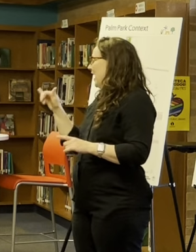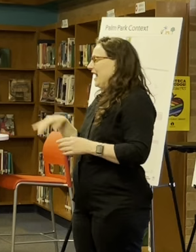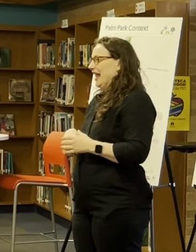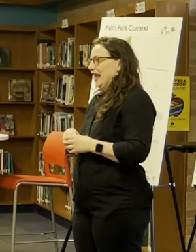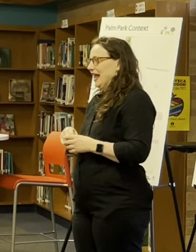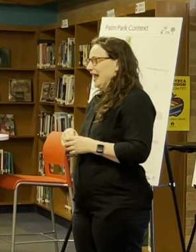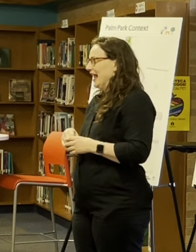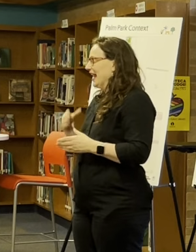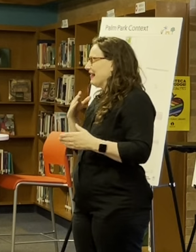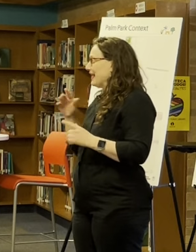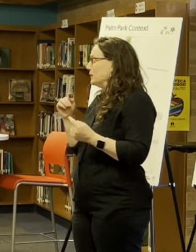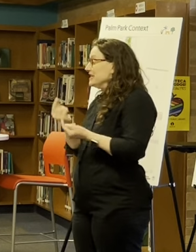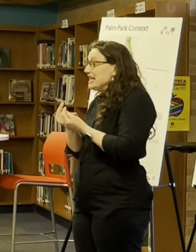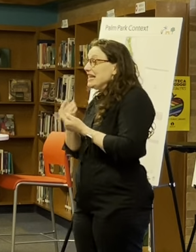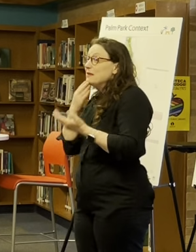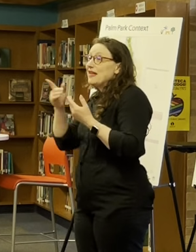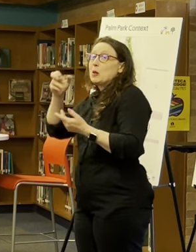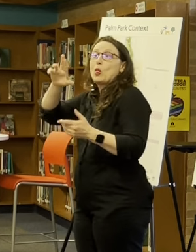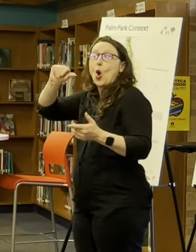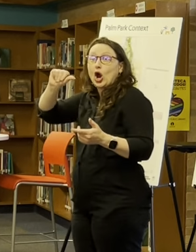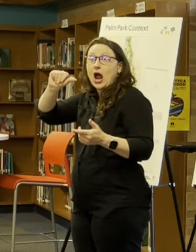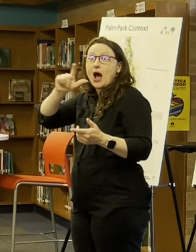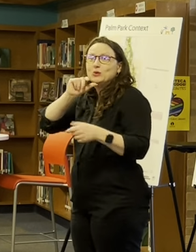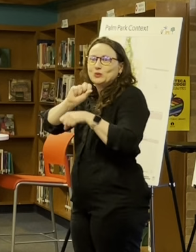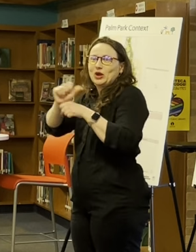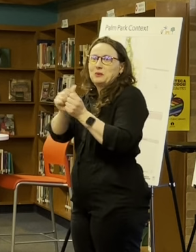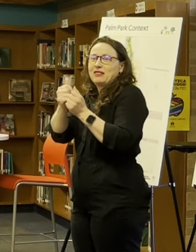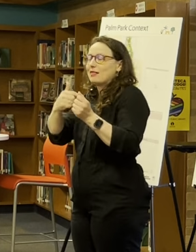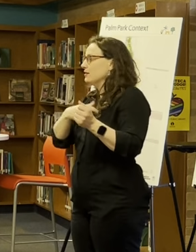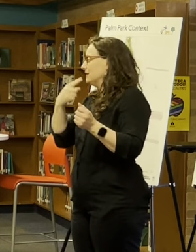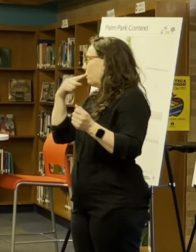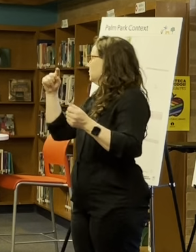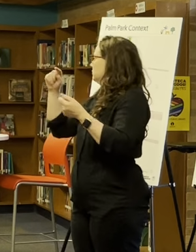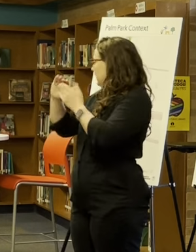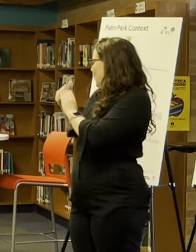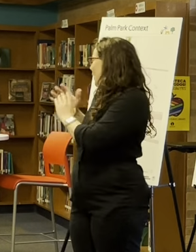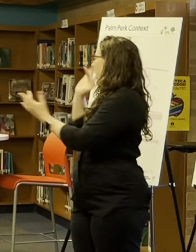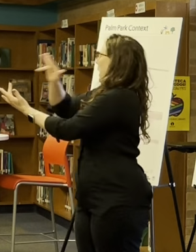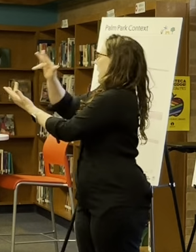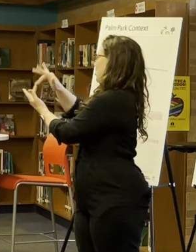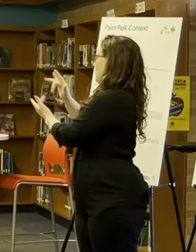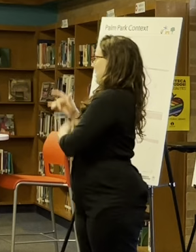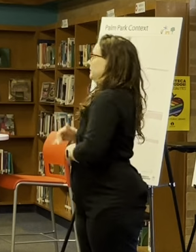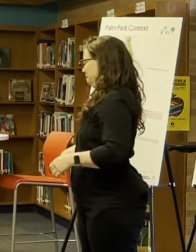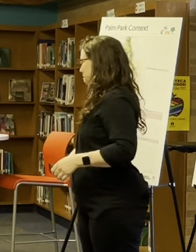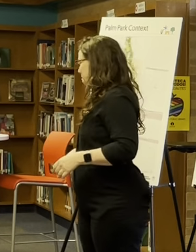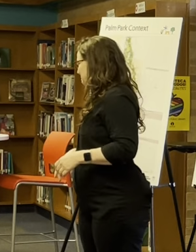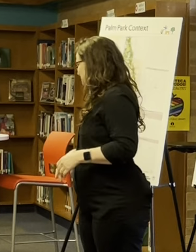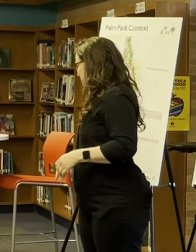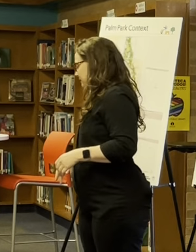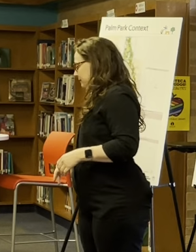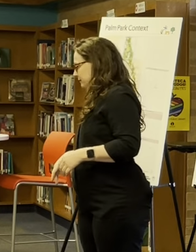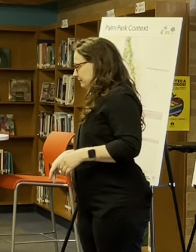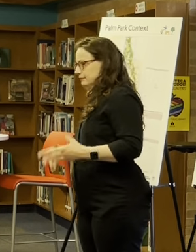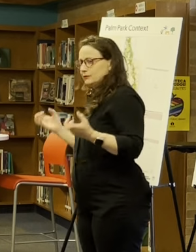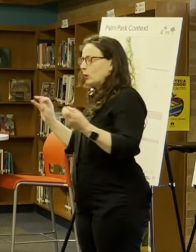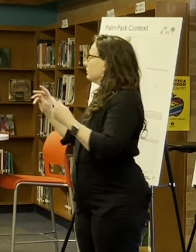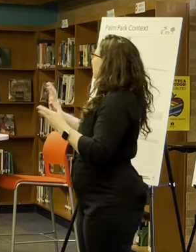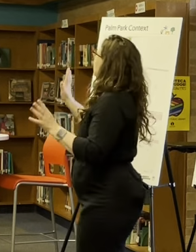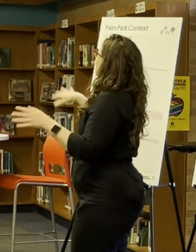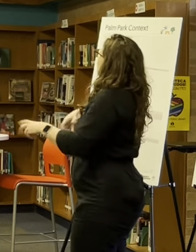Thanks, team. And thank you to Laura as well, who's working with us on community engagement. So just to kind of set